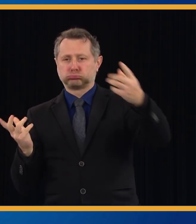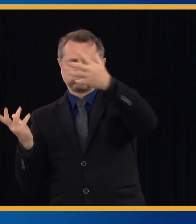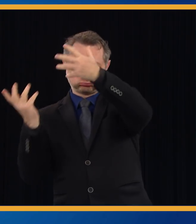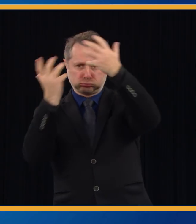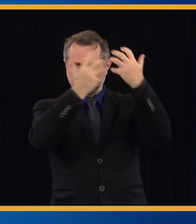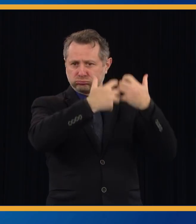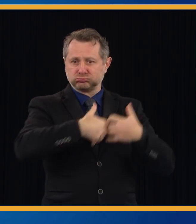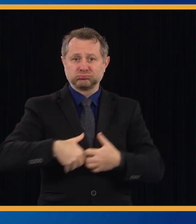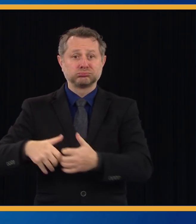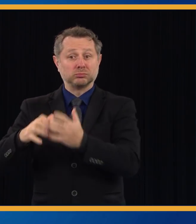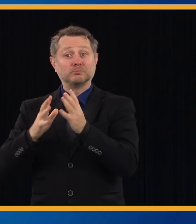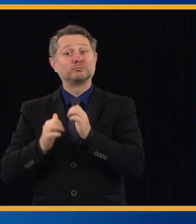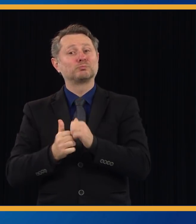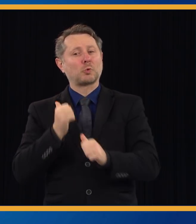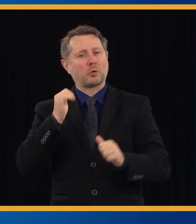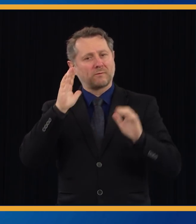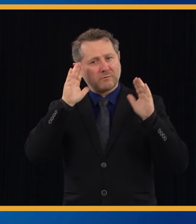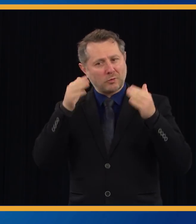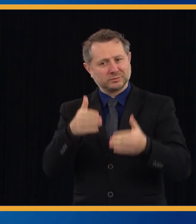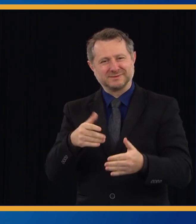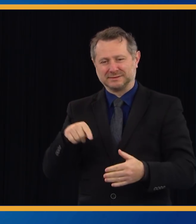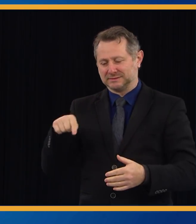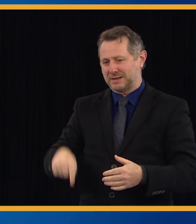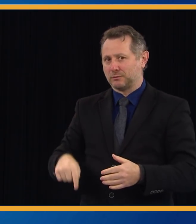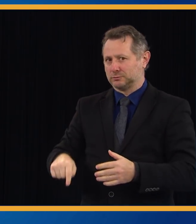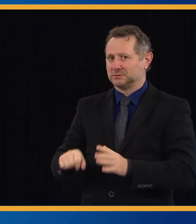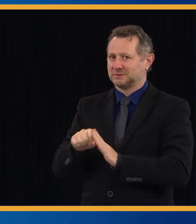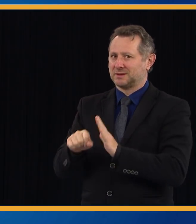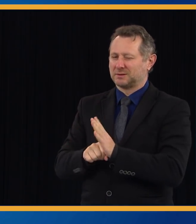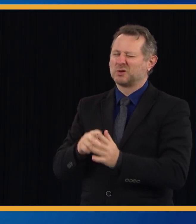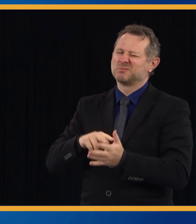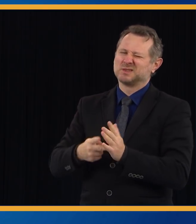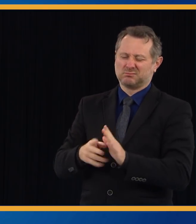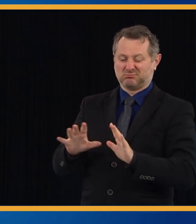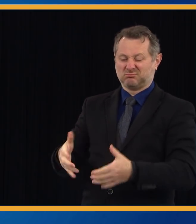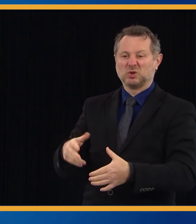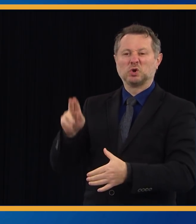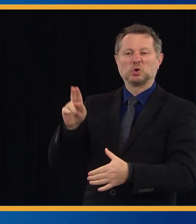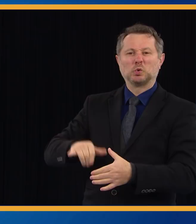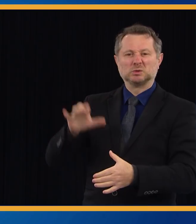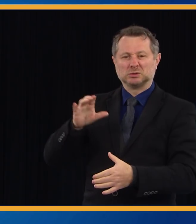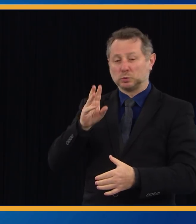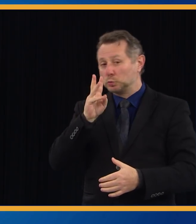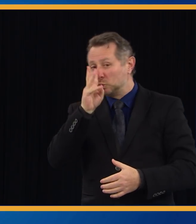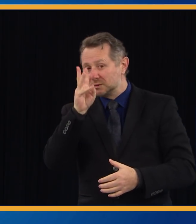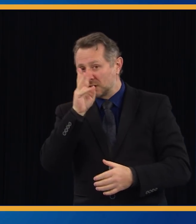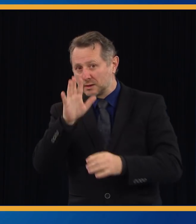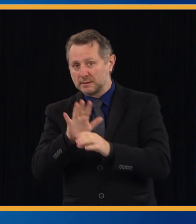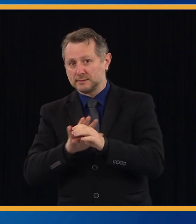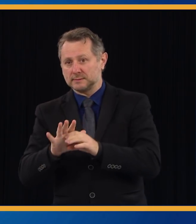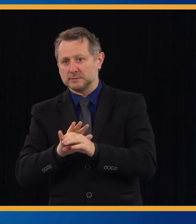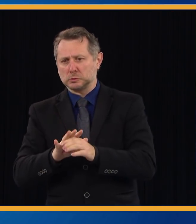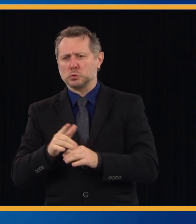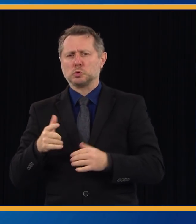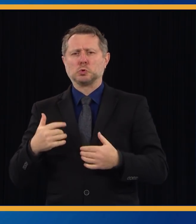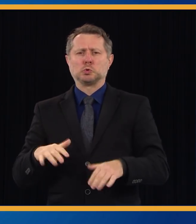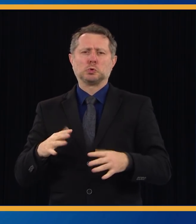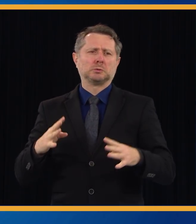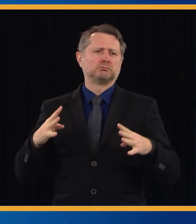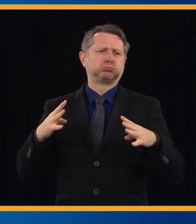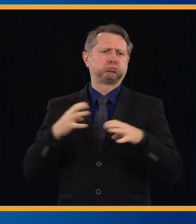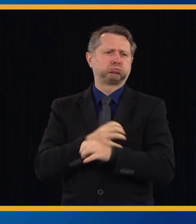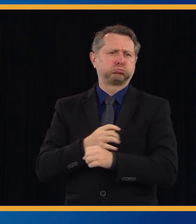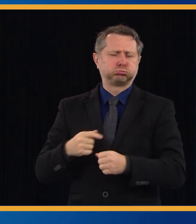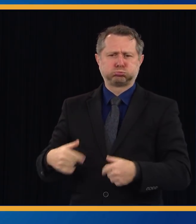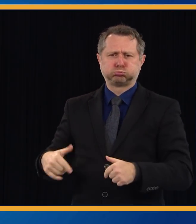most relevant, especially downstate. Downstate is obviously the most complicated situation. That's New York City, that's